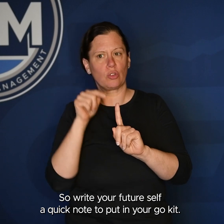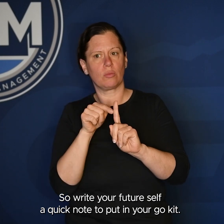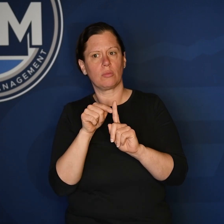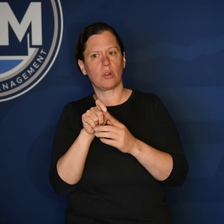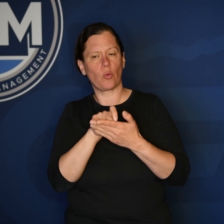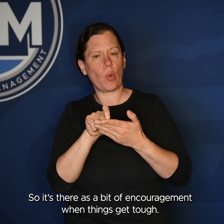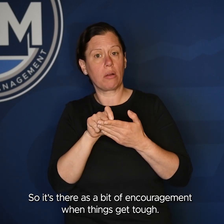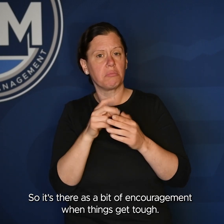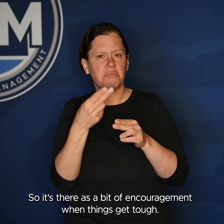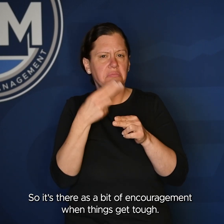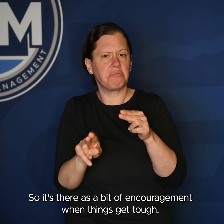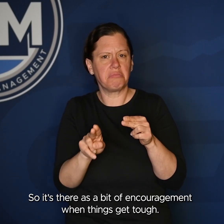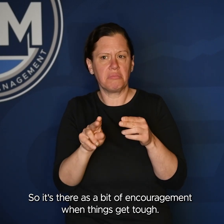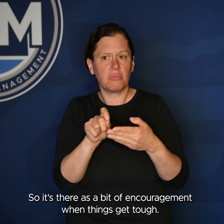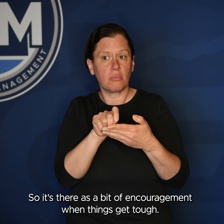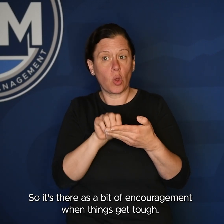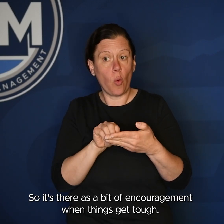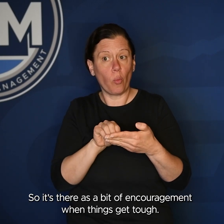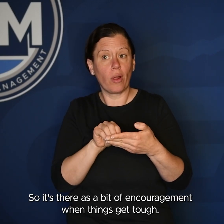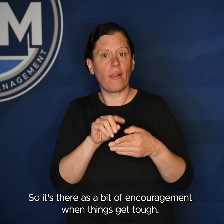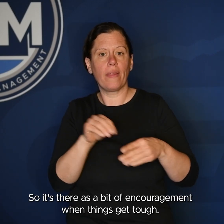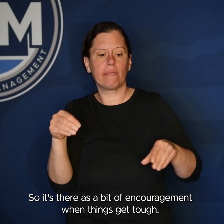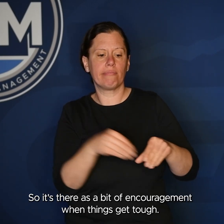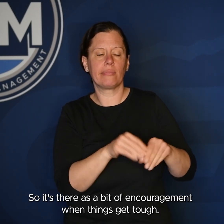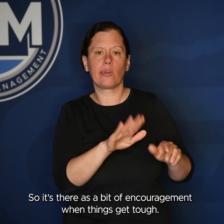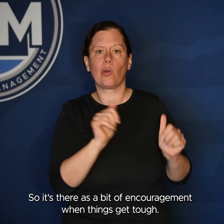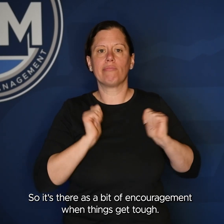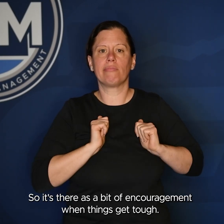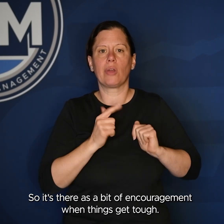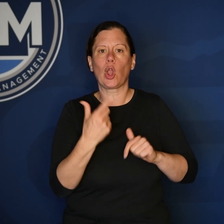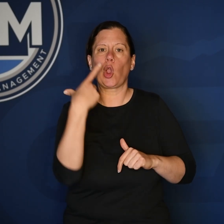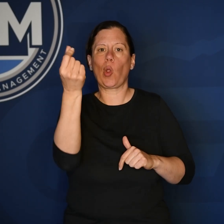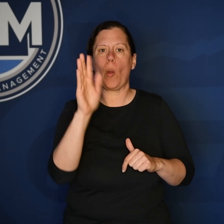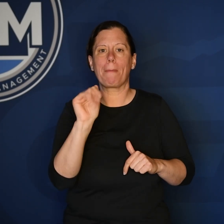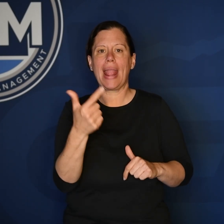kit, so it's there as a bit of encouragement when things get tough.